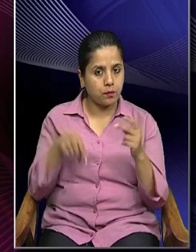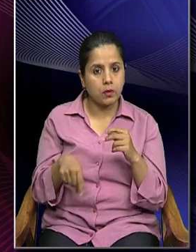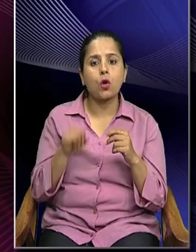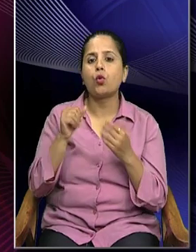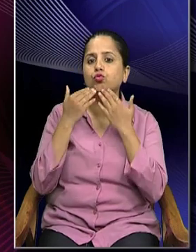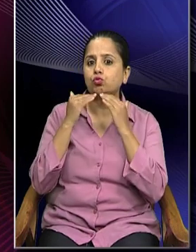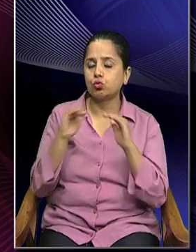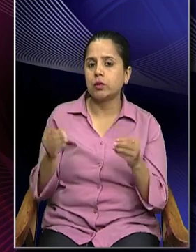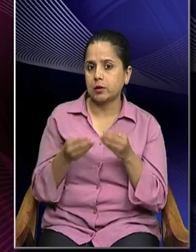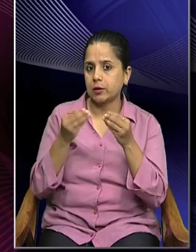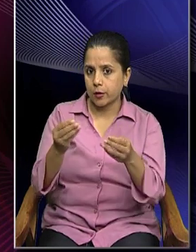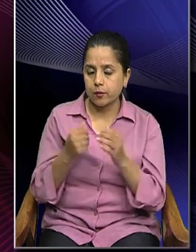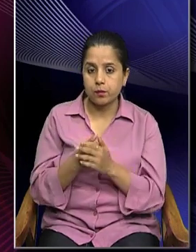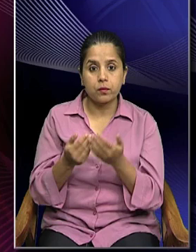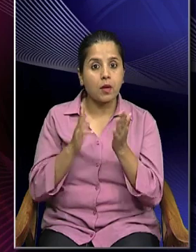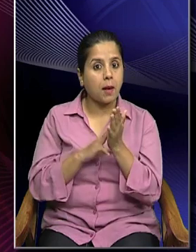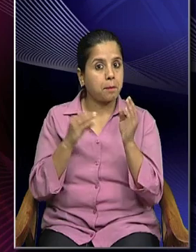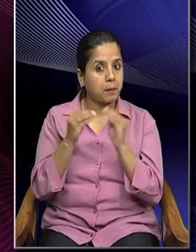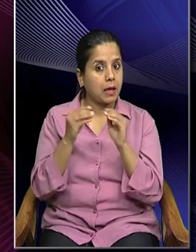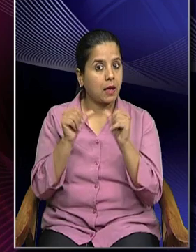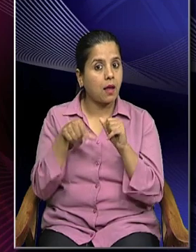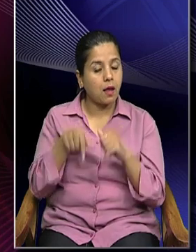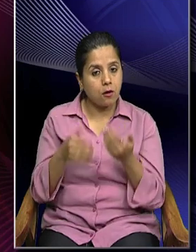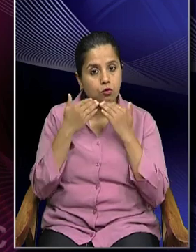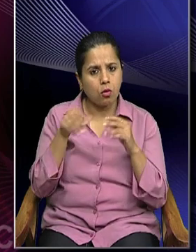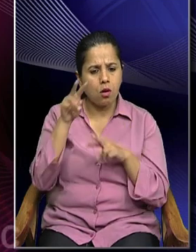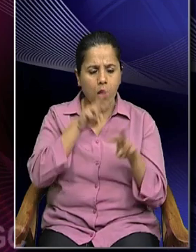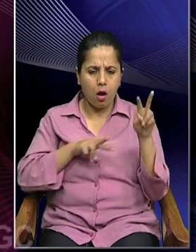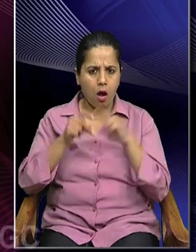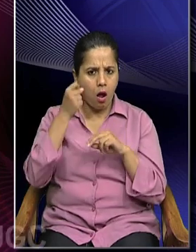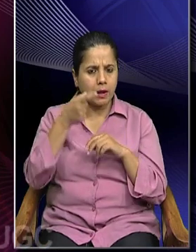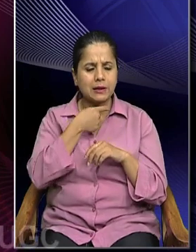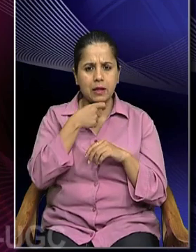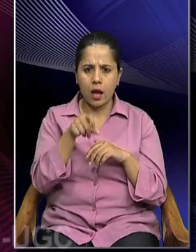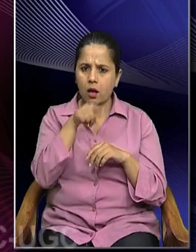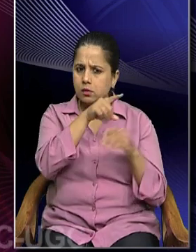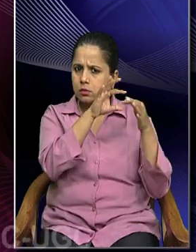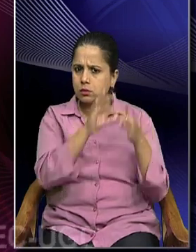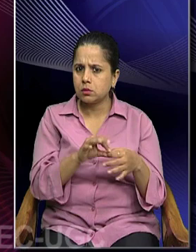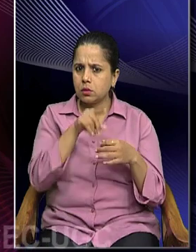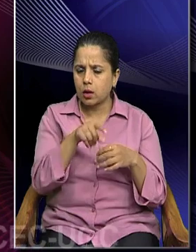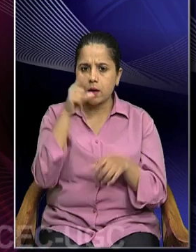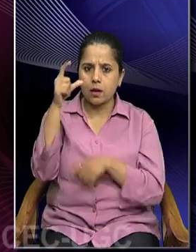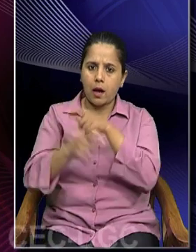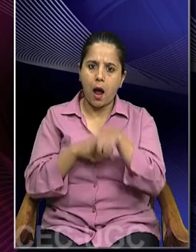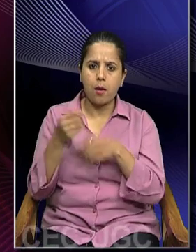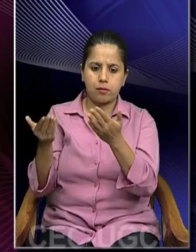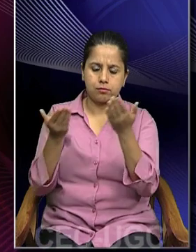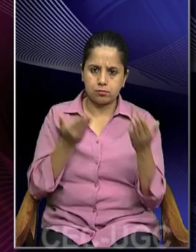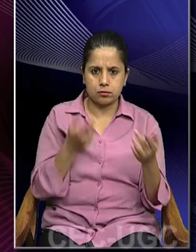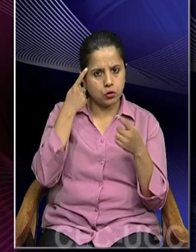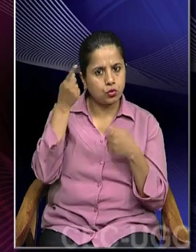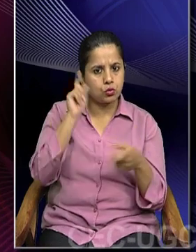MBA students. MBA students analyze a case study of a company